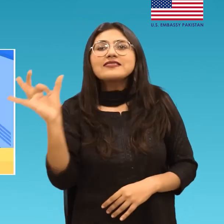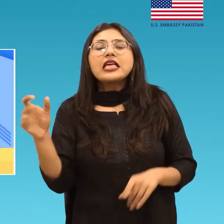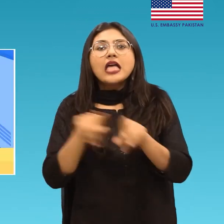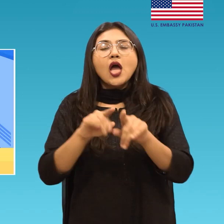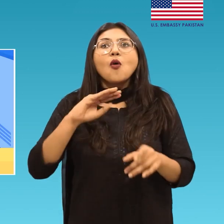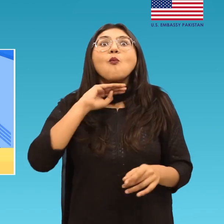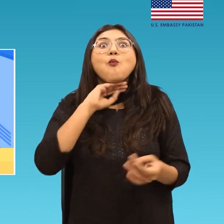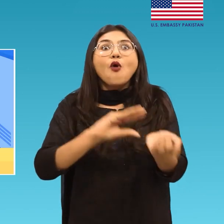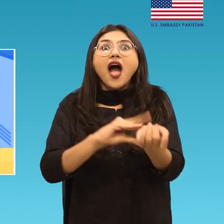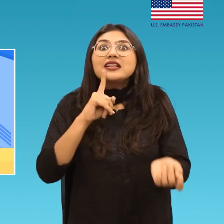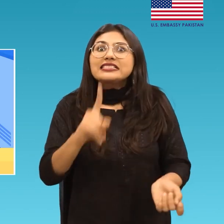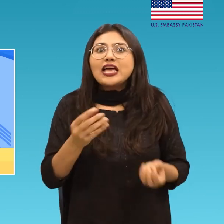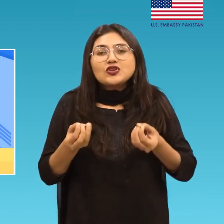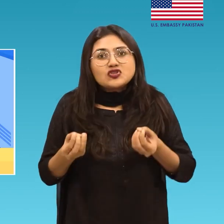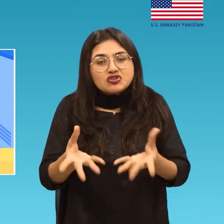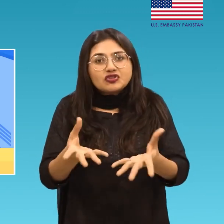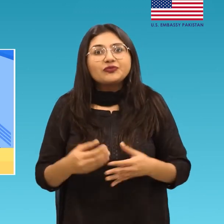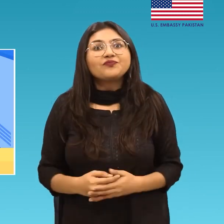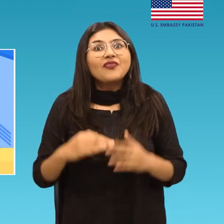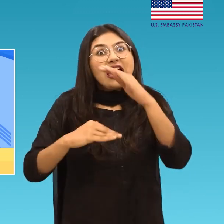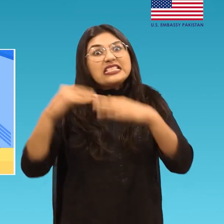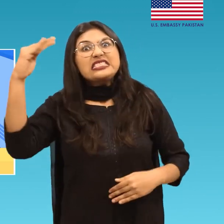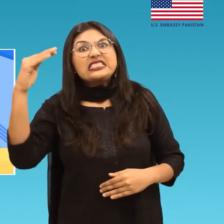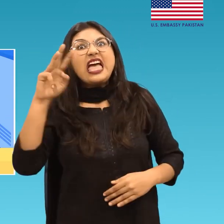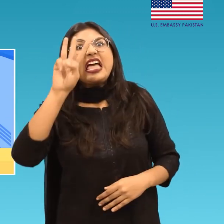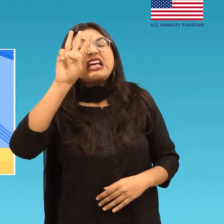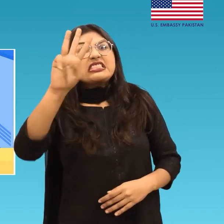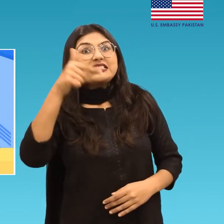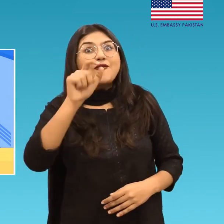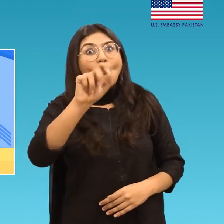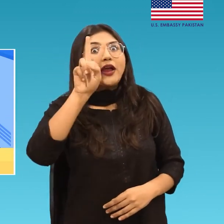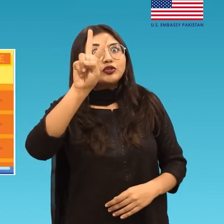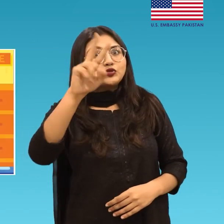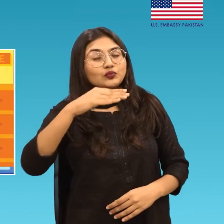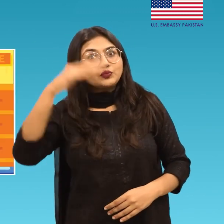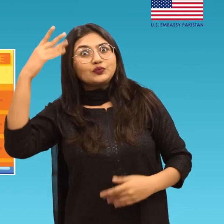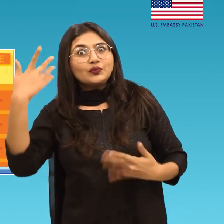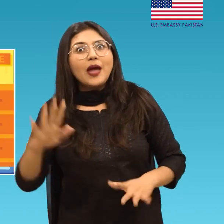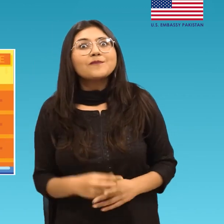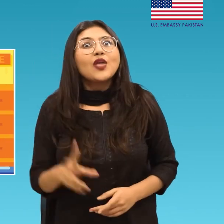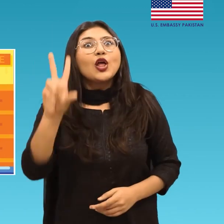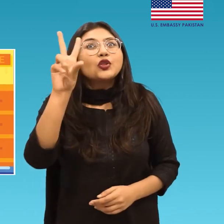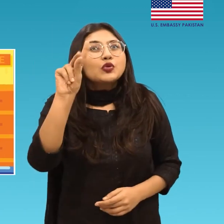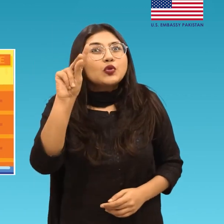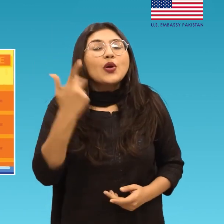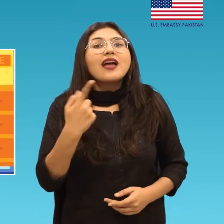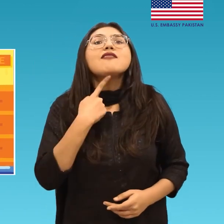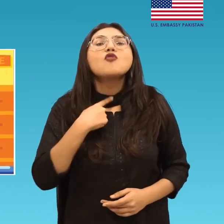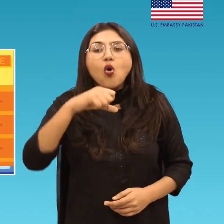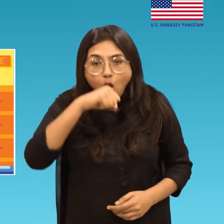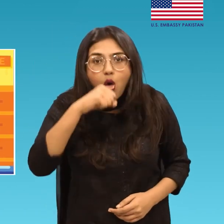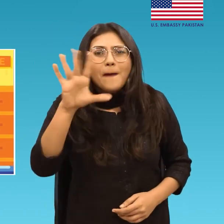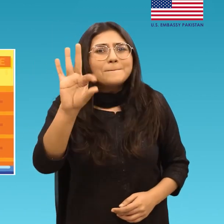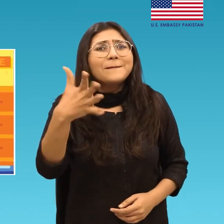mild fever starts the patients show a temperature reading above 37.2 degrees celsius the second most common symptom dry